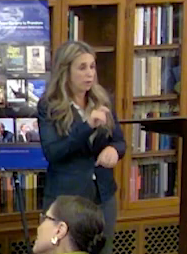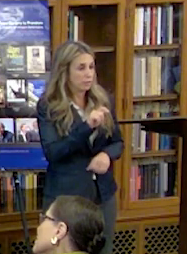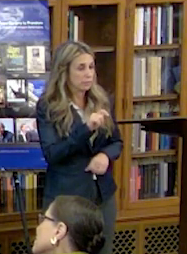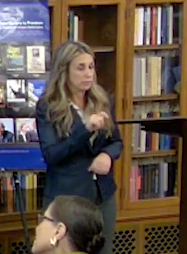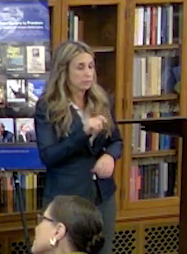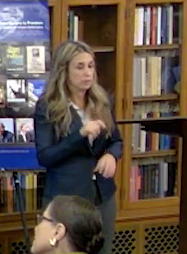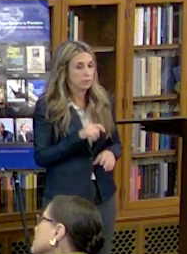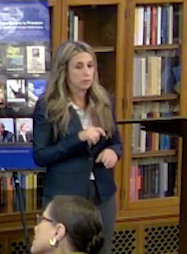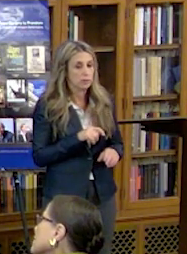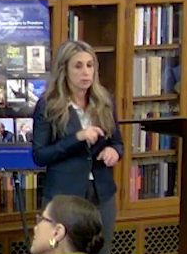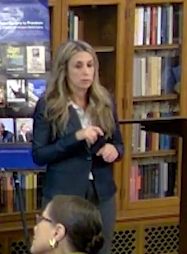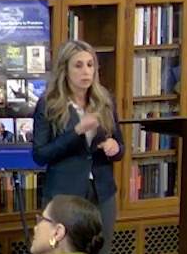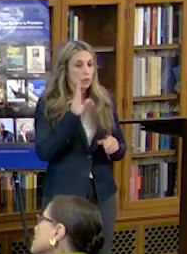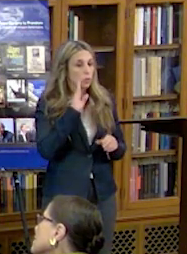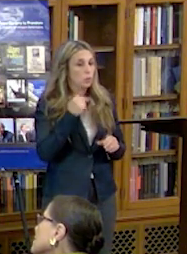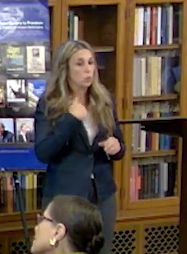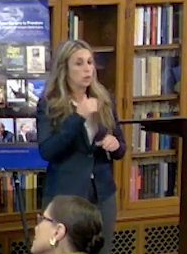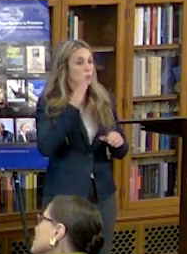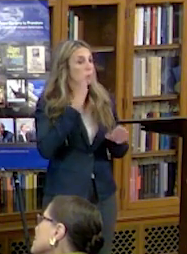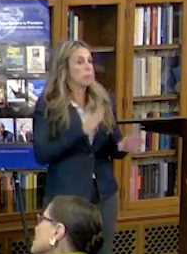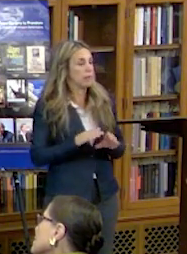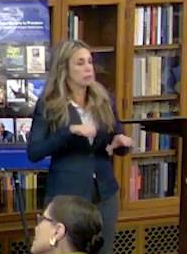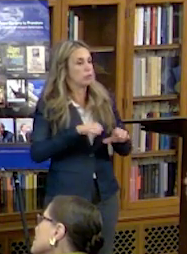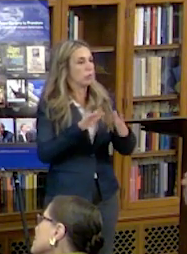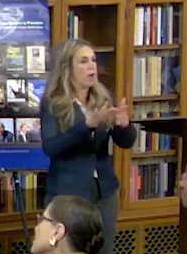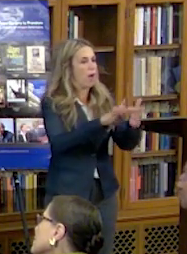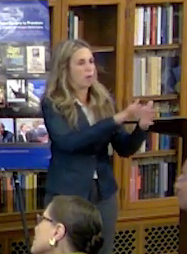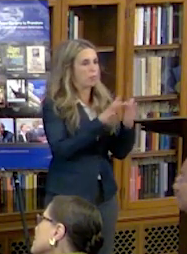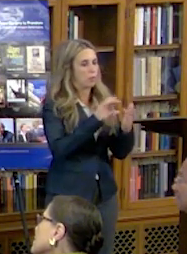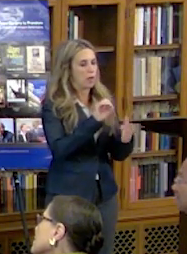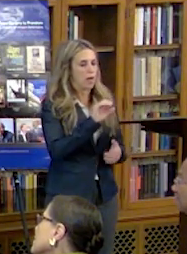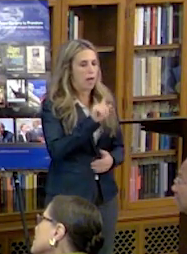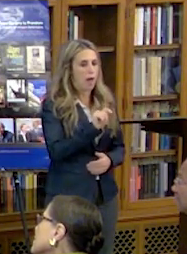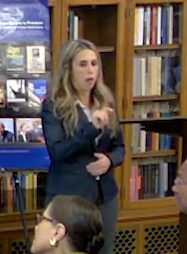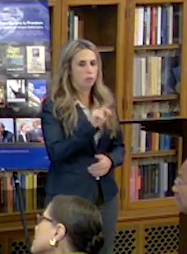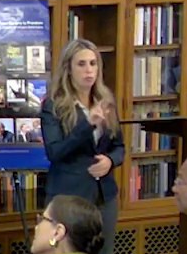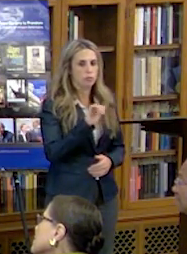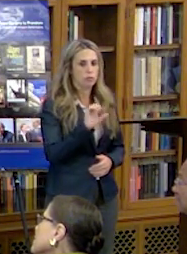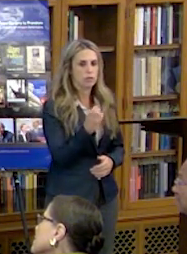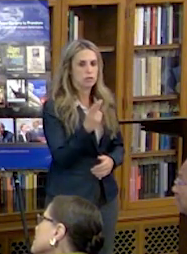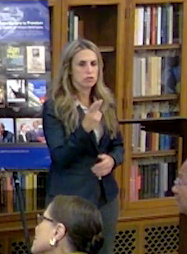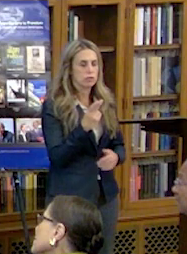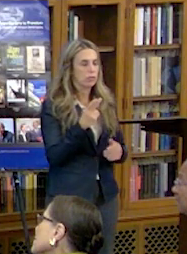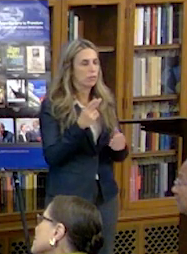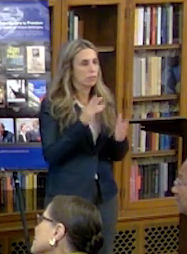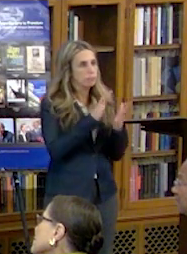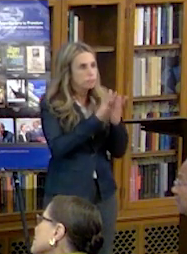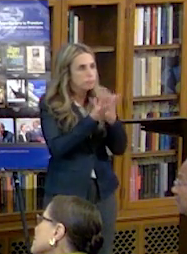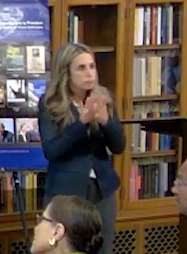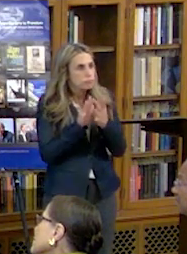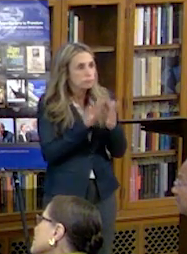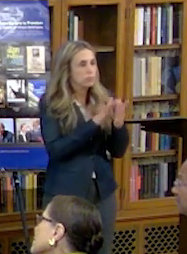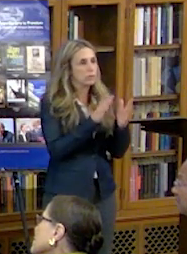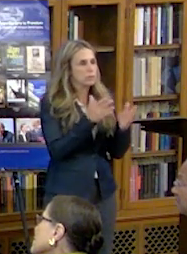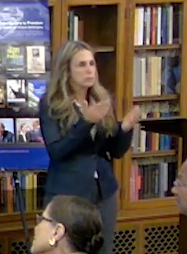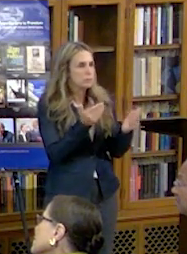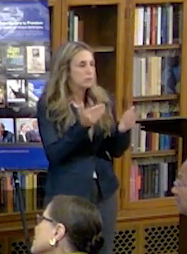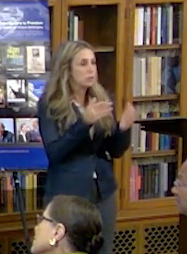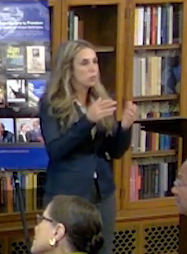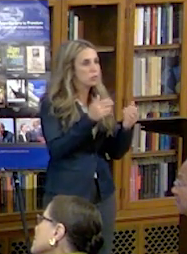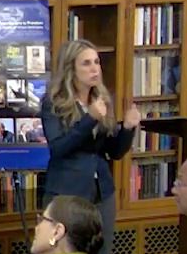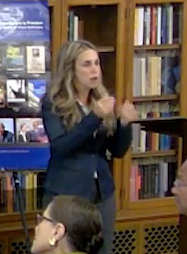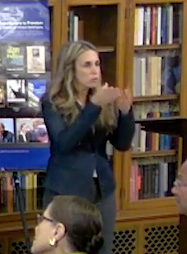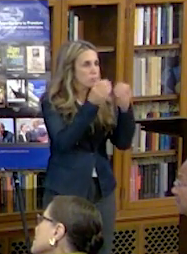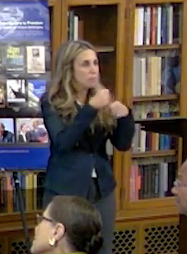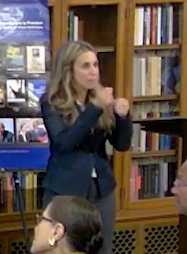to do um Outreach we do a lot of Outreach um um it's not always as we do it we publicize